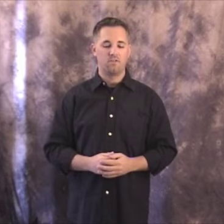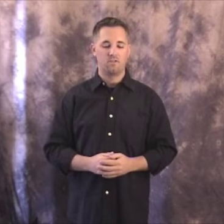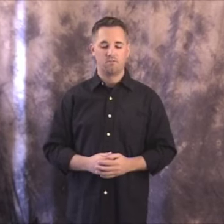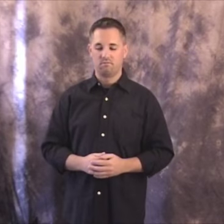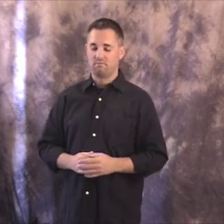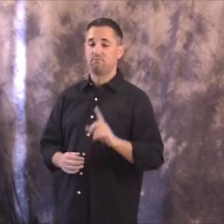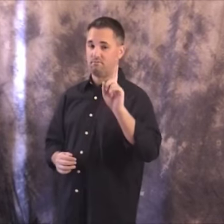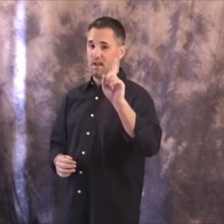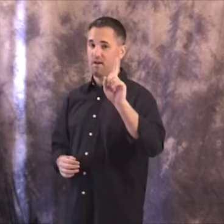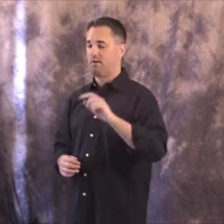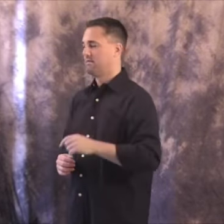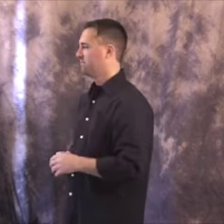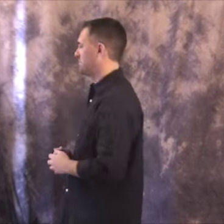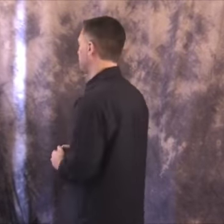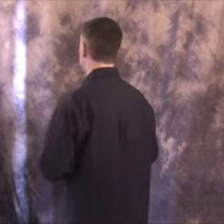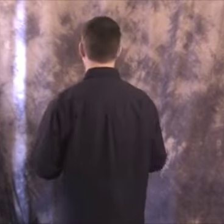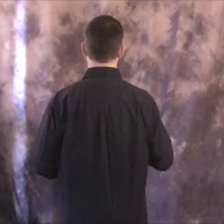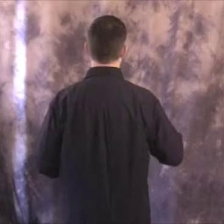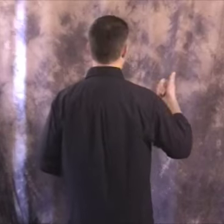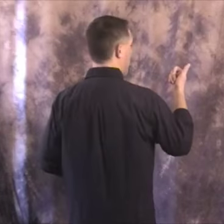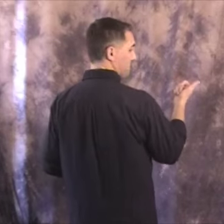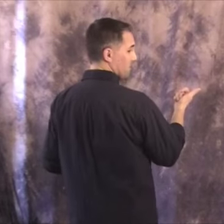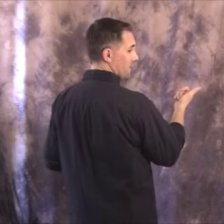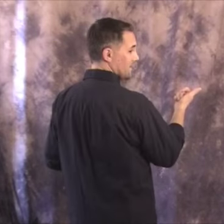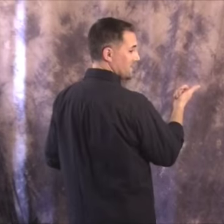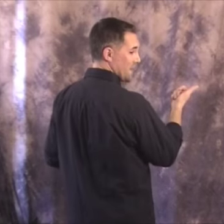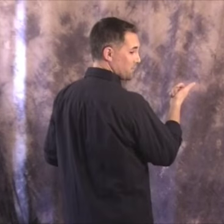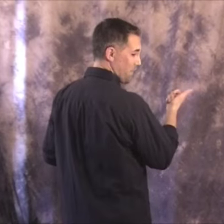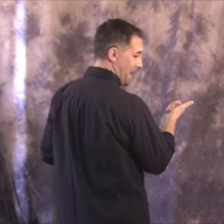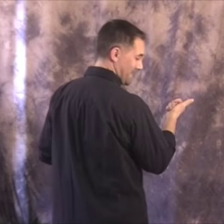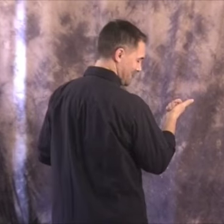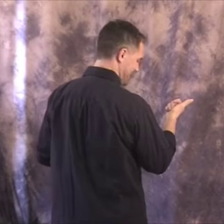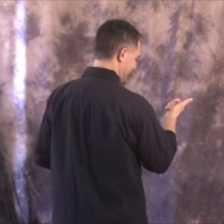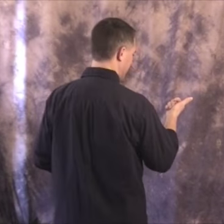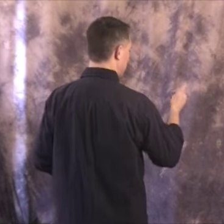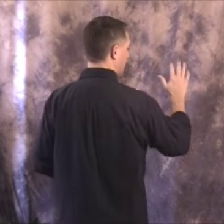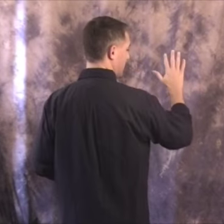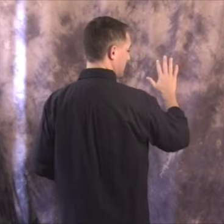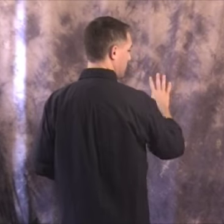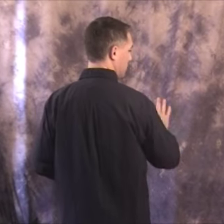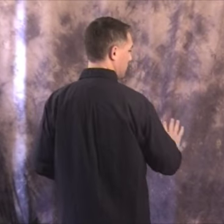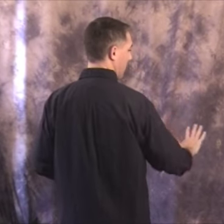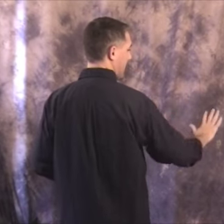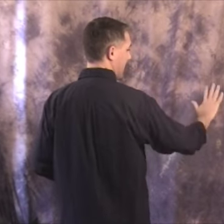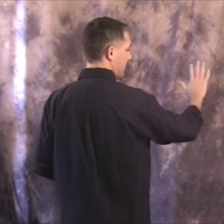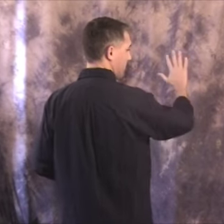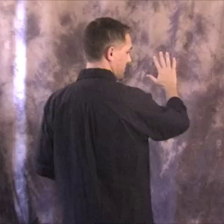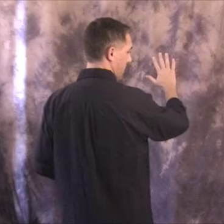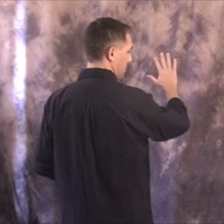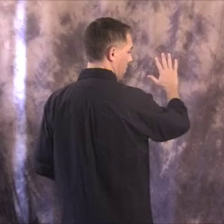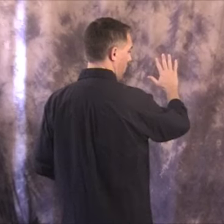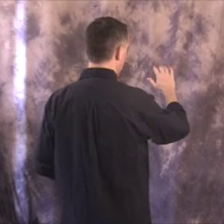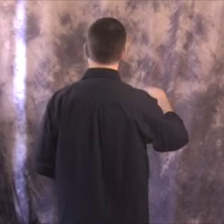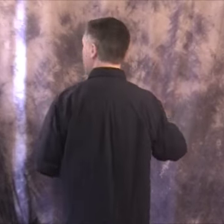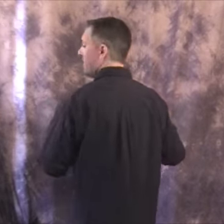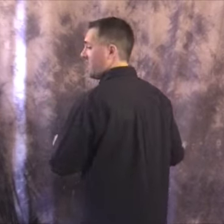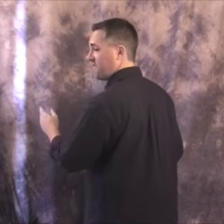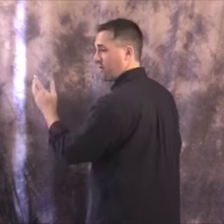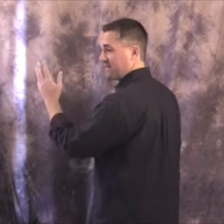stage, hang on, if you're on stage right, you're going to use your right hand for the sign all. If you're on